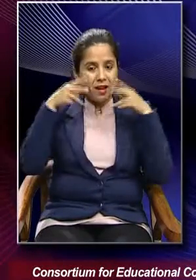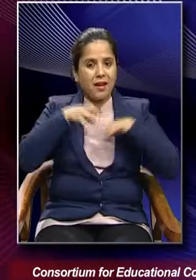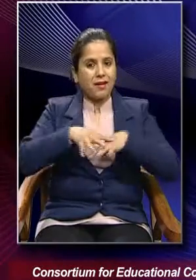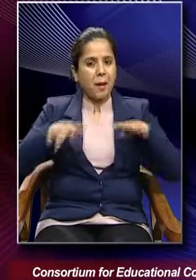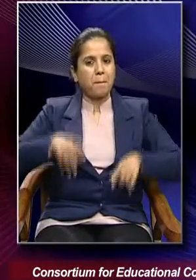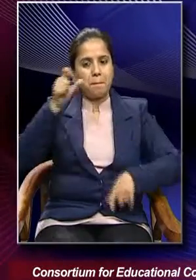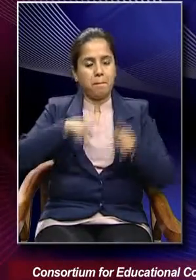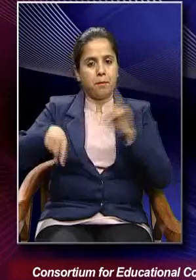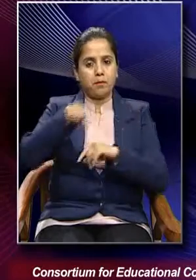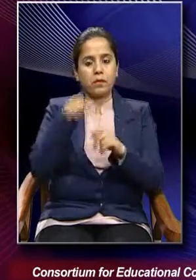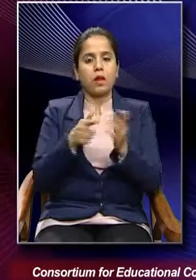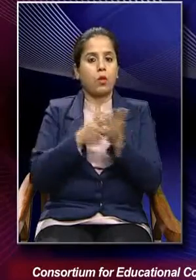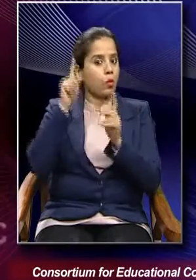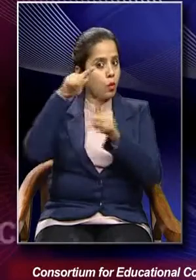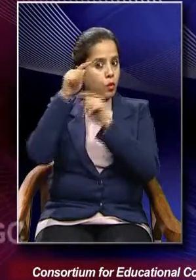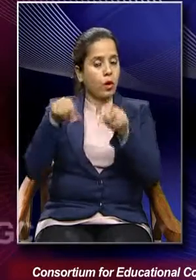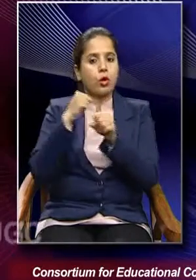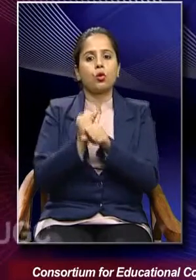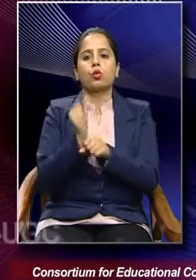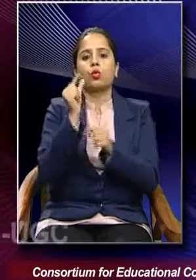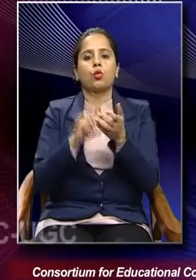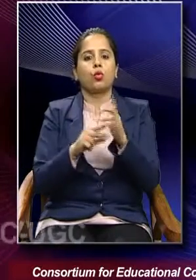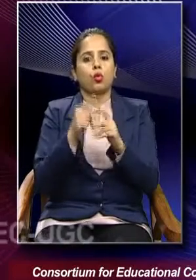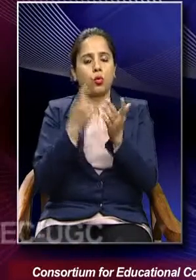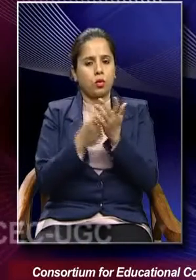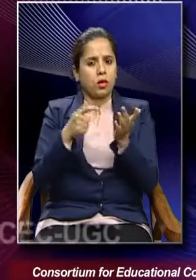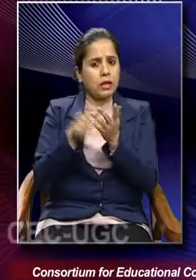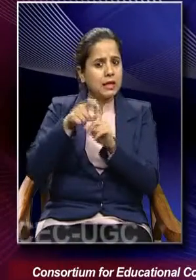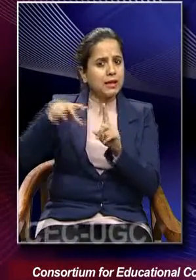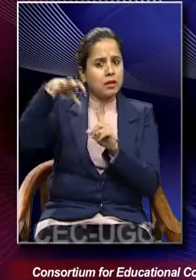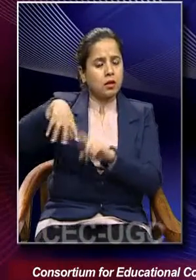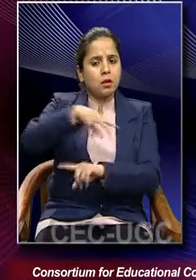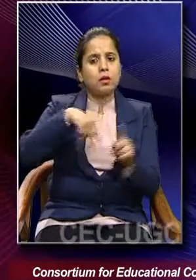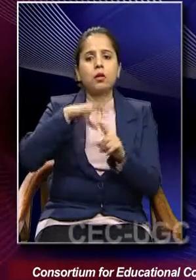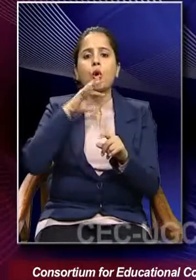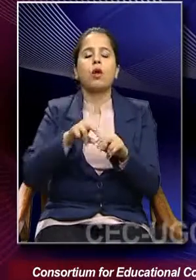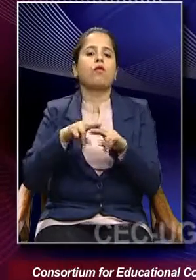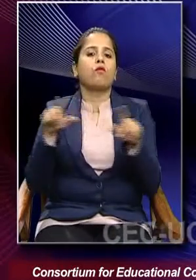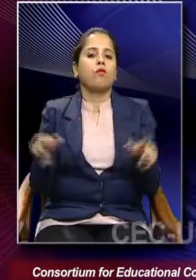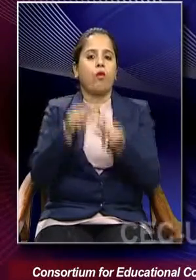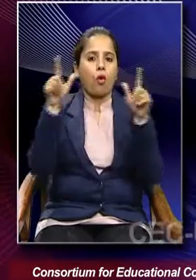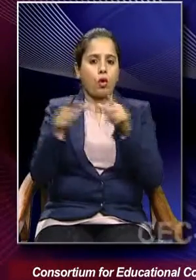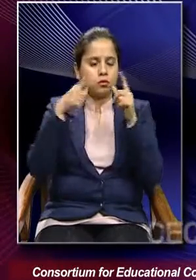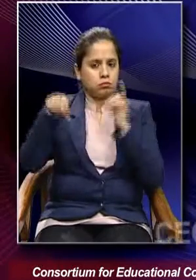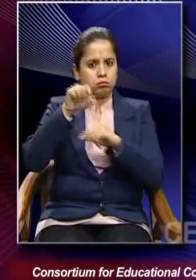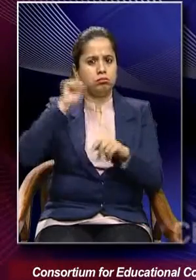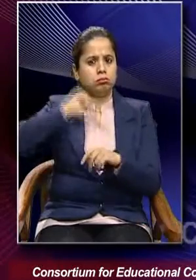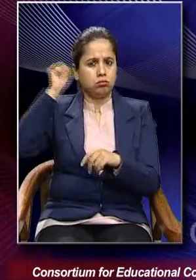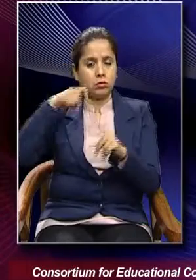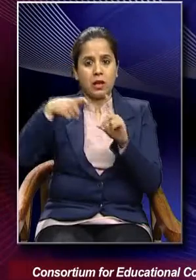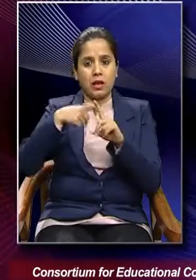poor peasants in Guntur district staged a number of forest satyagrahas. The